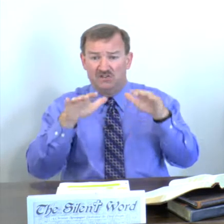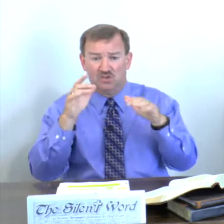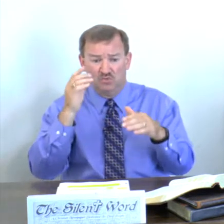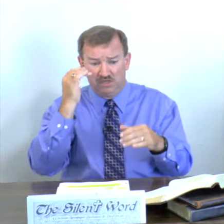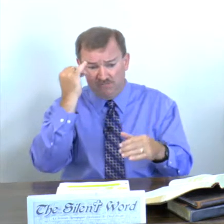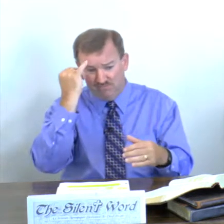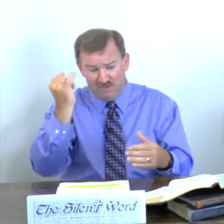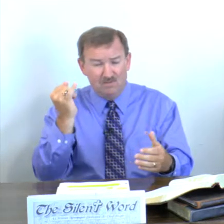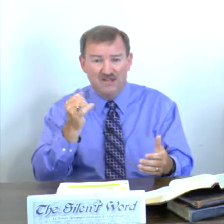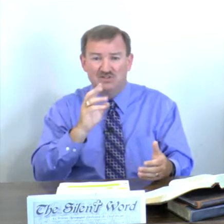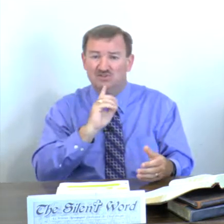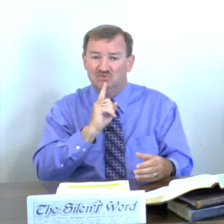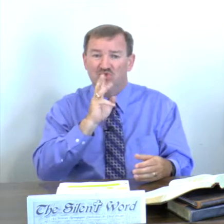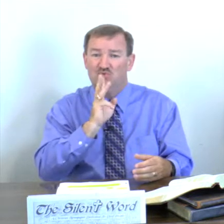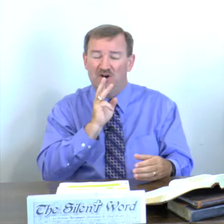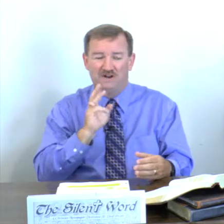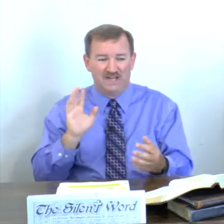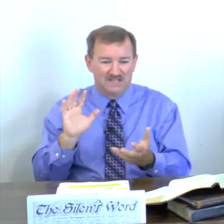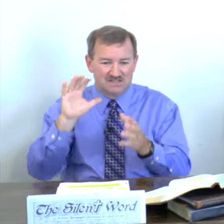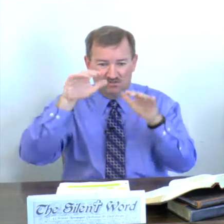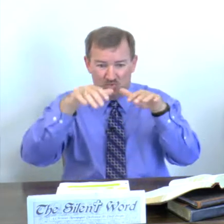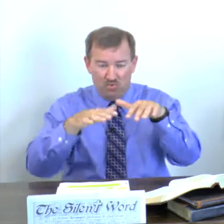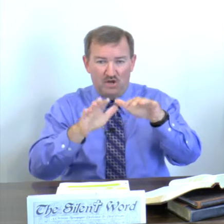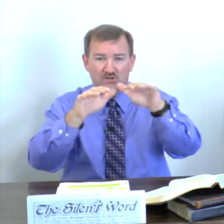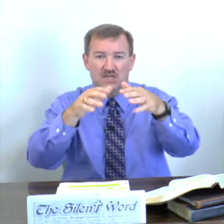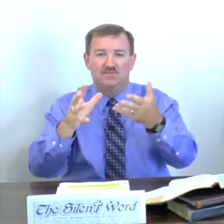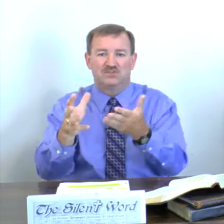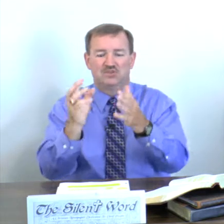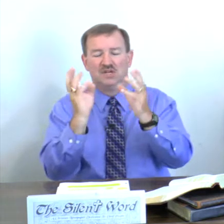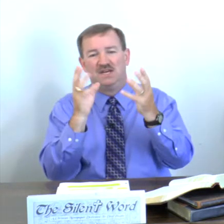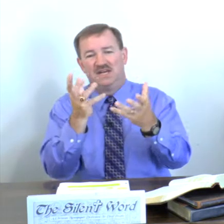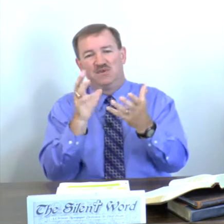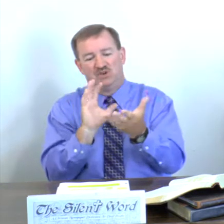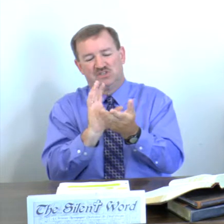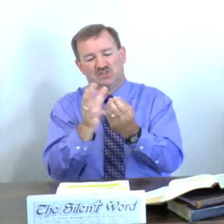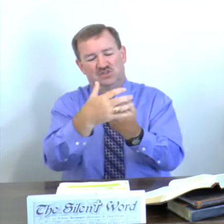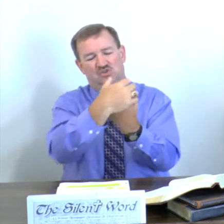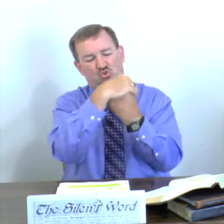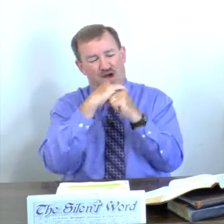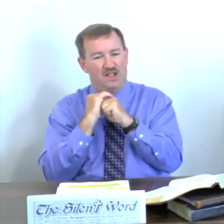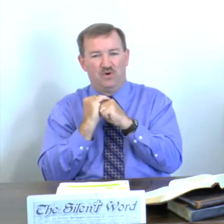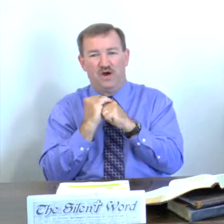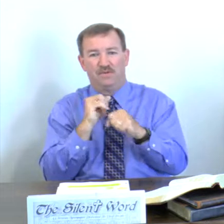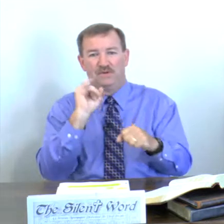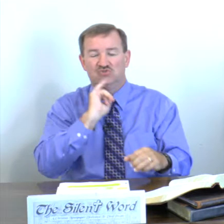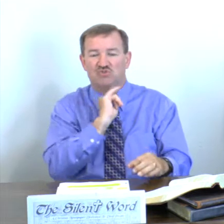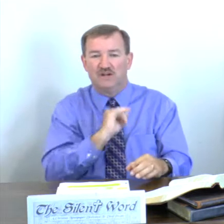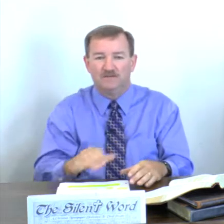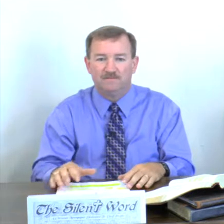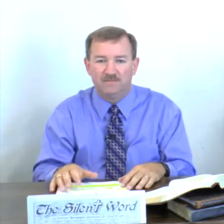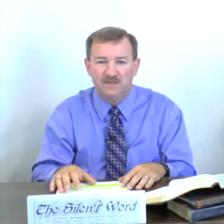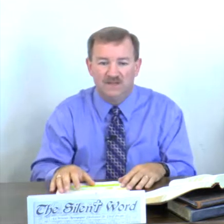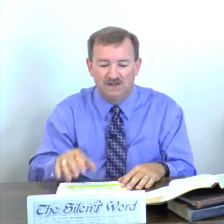So we imagine it's real water. And it's the water's coming, it's going to, he wants it to swallow up Israel.